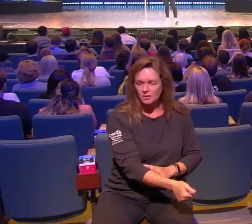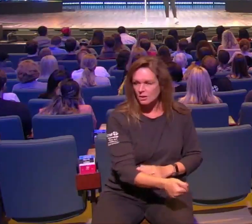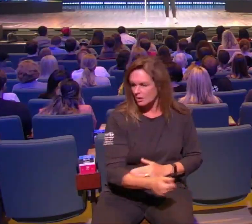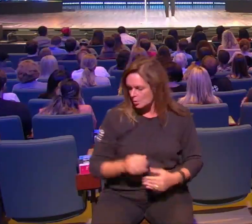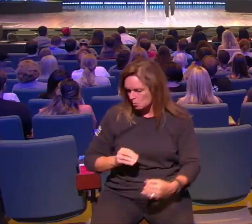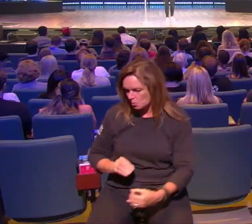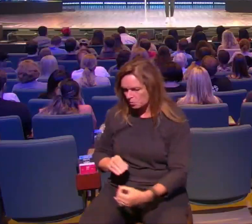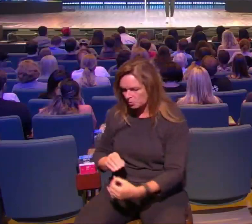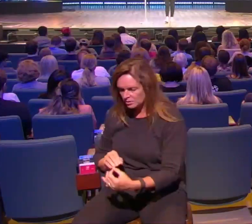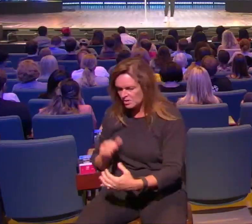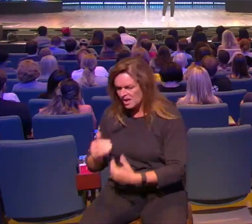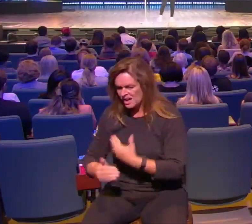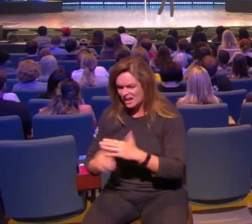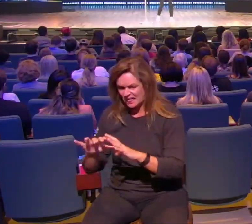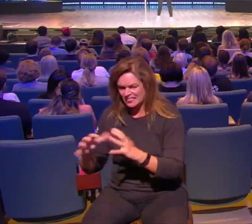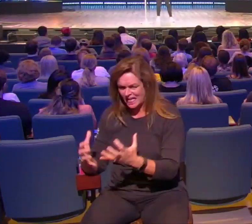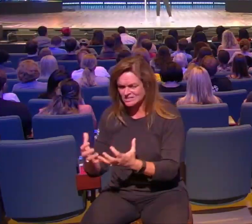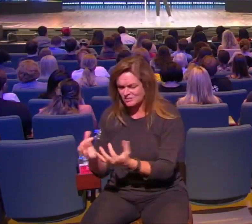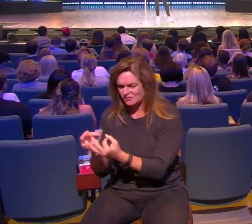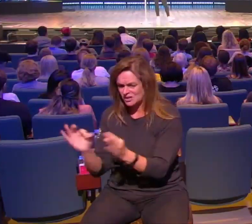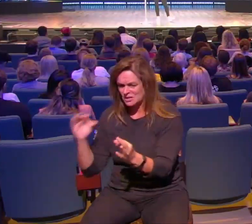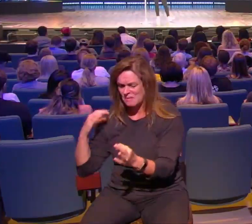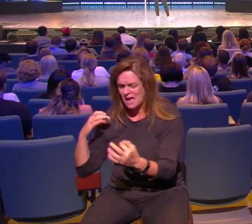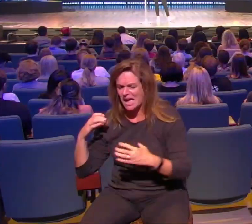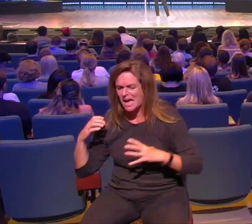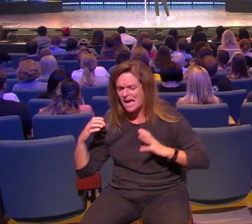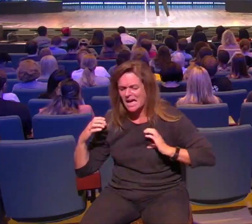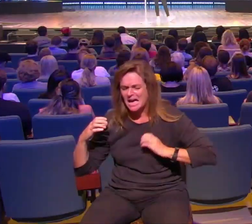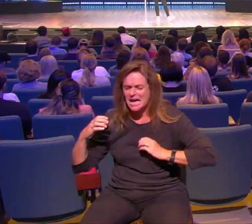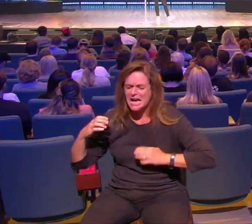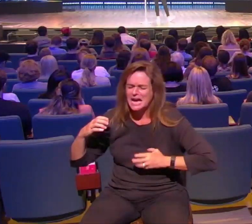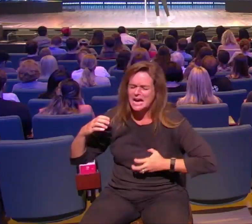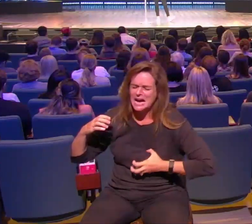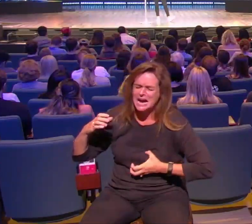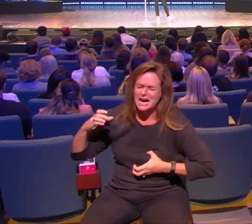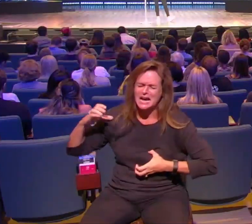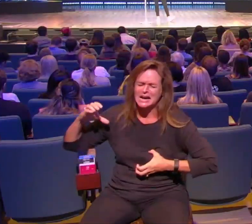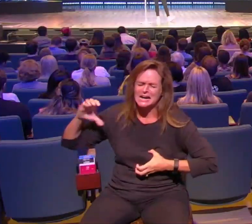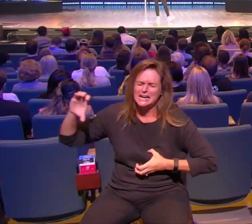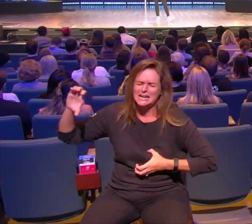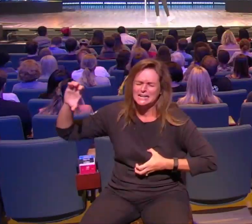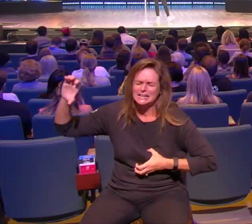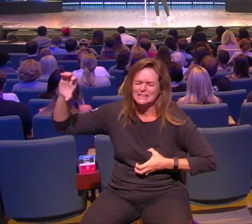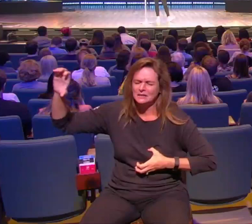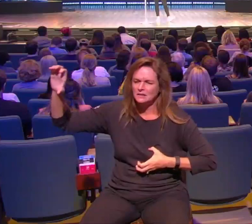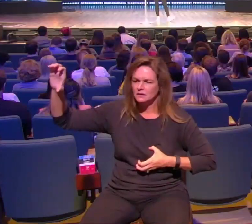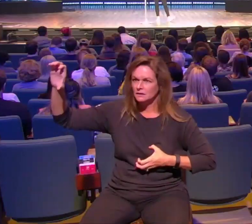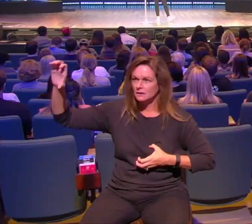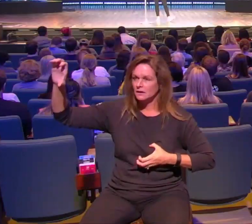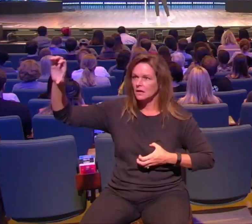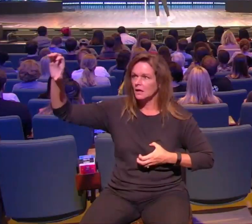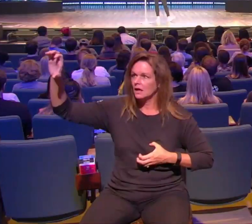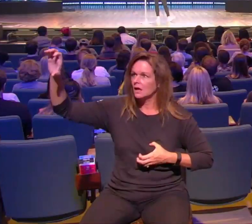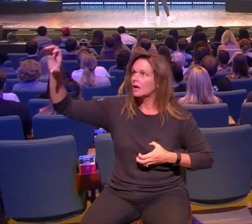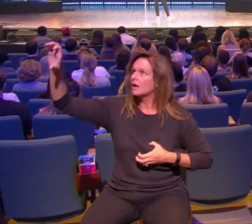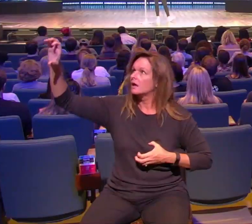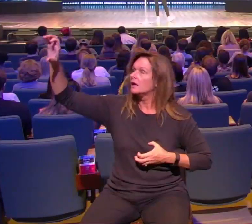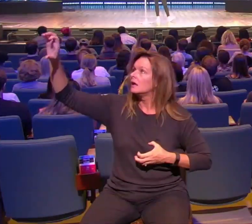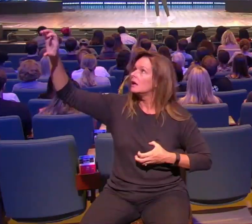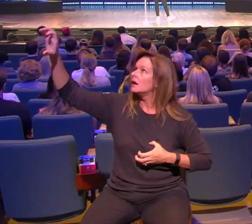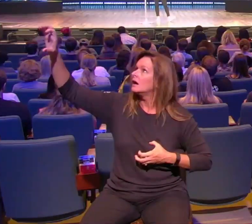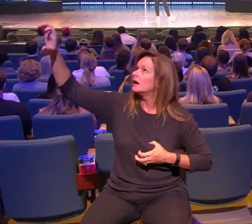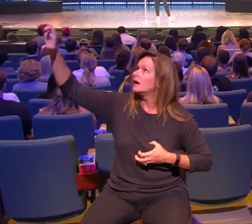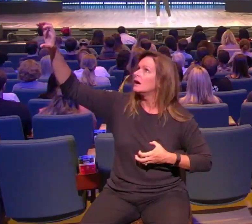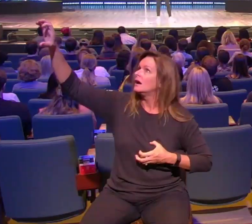she said that there was a moment where God came in and she sensed the power of the Holy Spirit in such a powerful way that she could